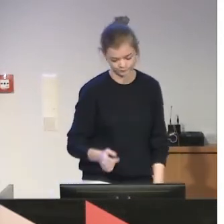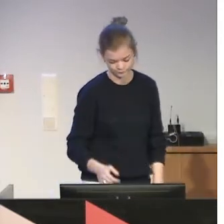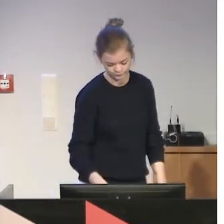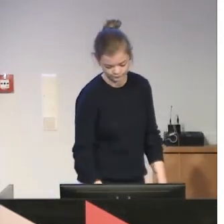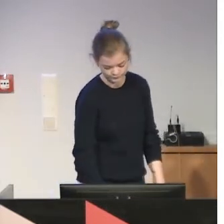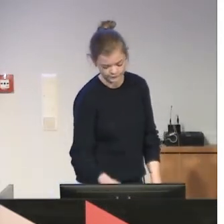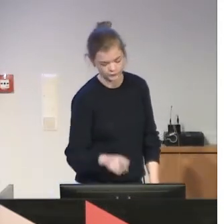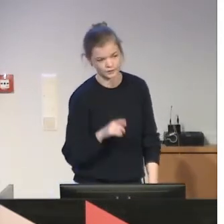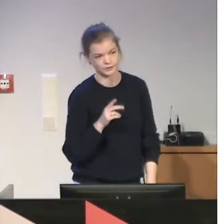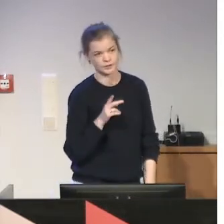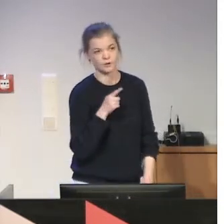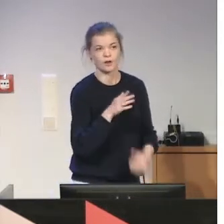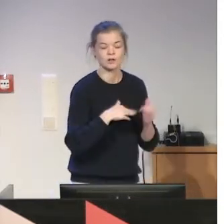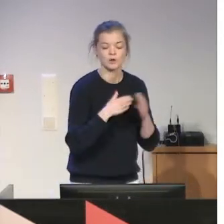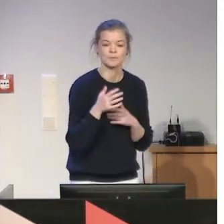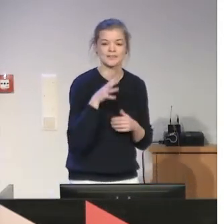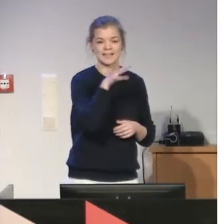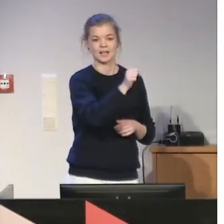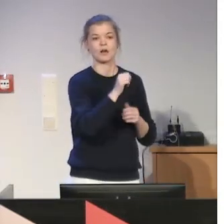that.